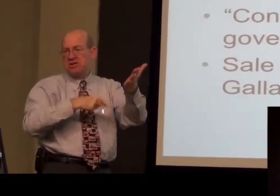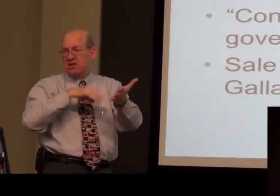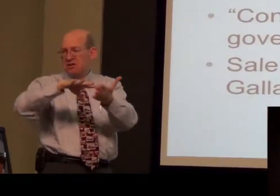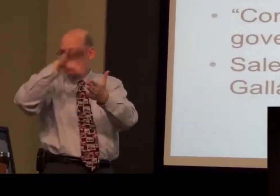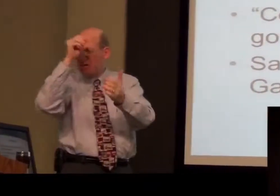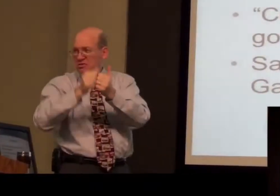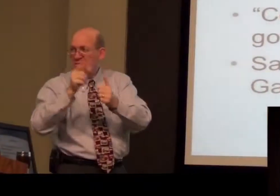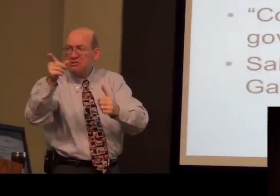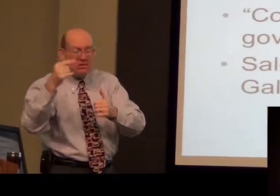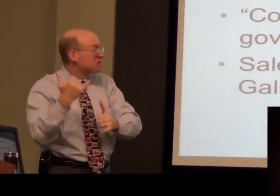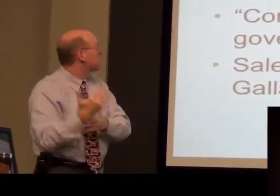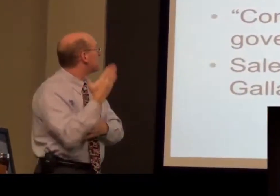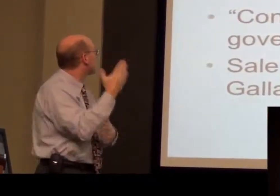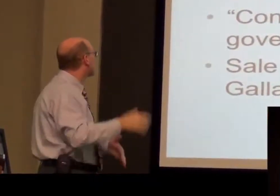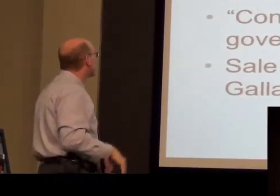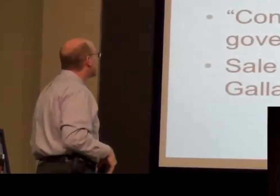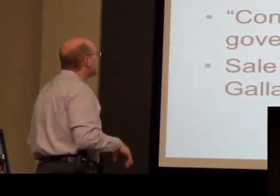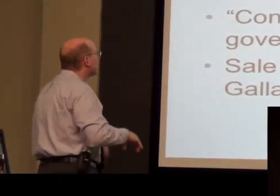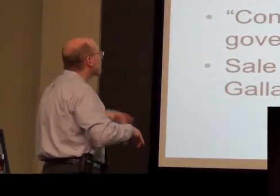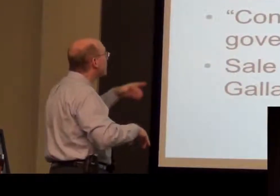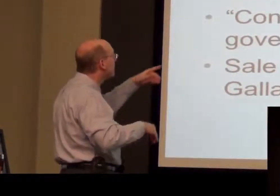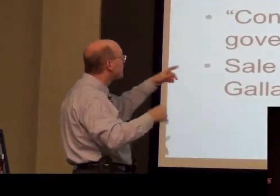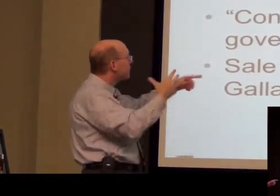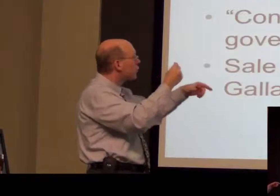of America over the last 200 years.